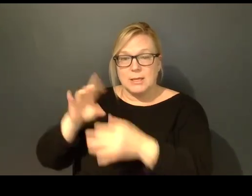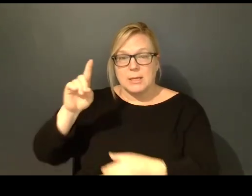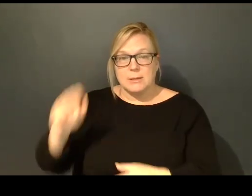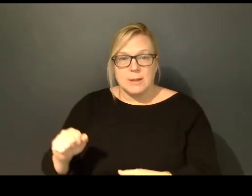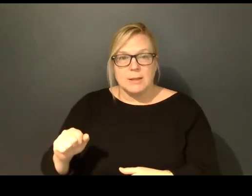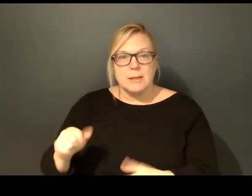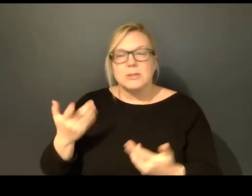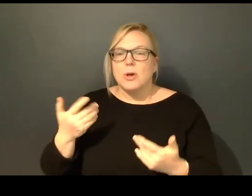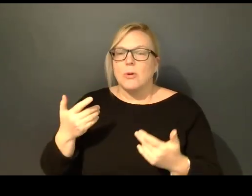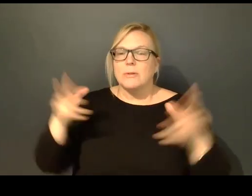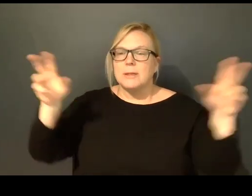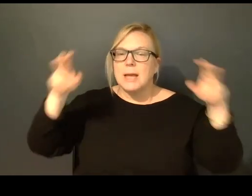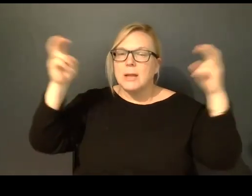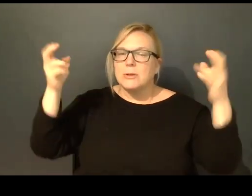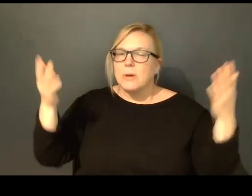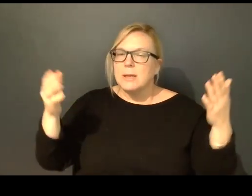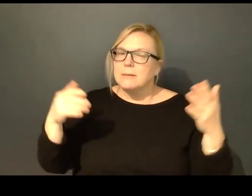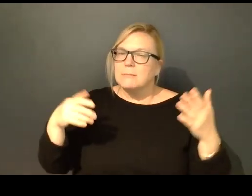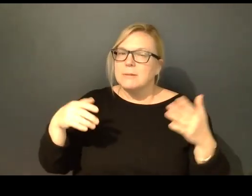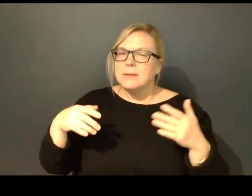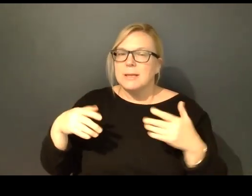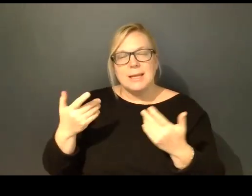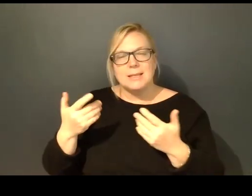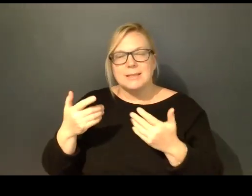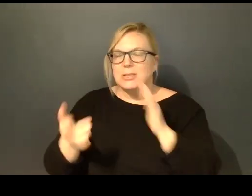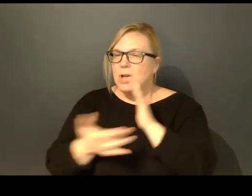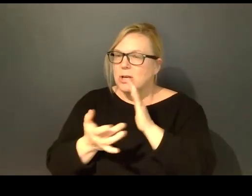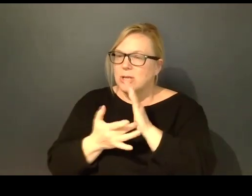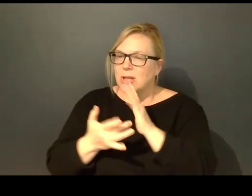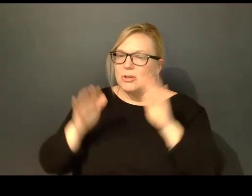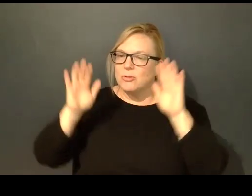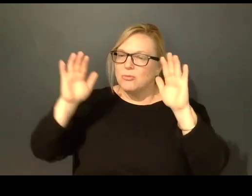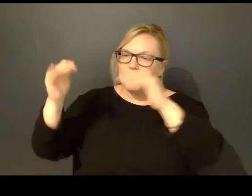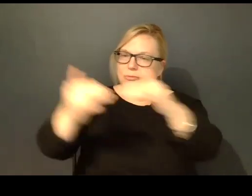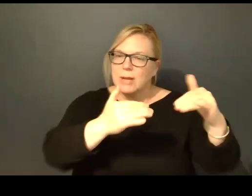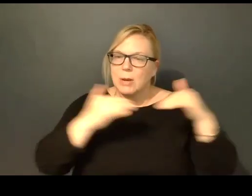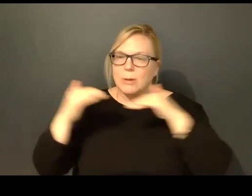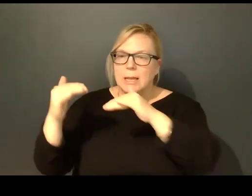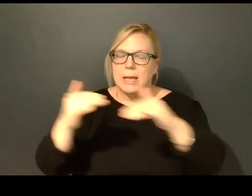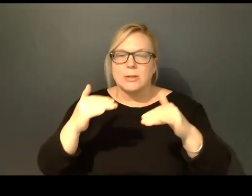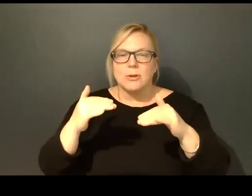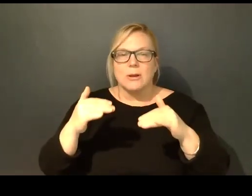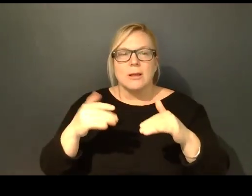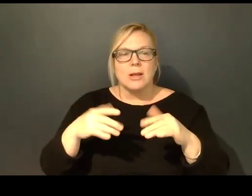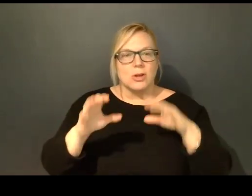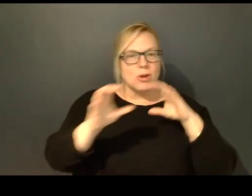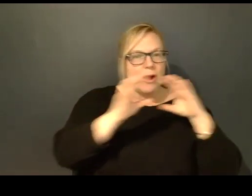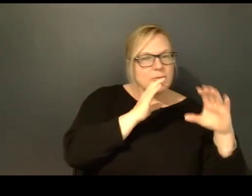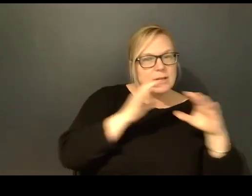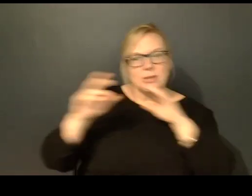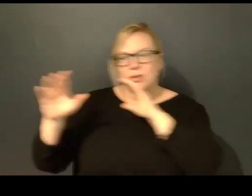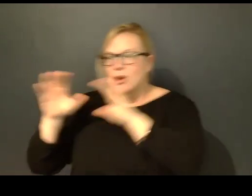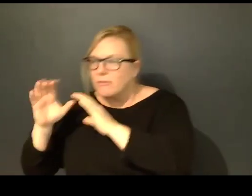for this was going to be, Is Technology the Great Equalizer? But it took a very short conversation with each of you to realize that it's a much more